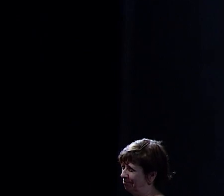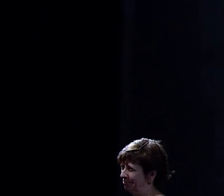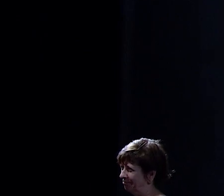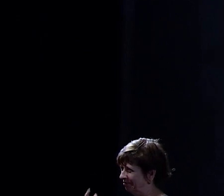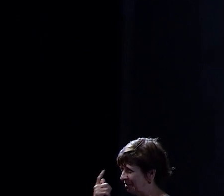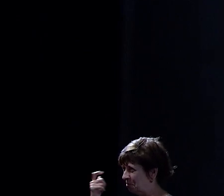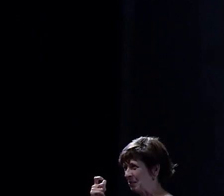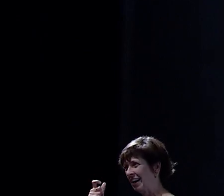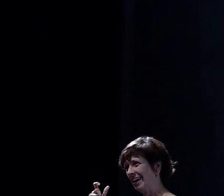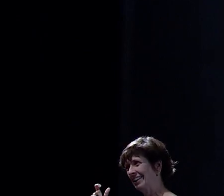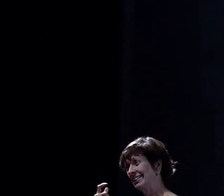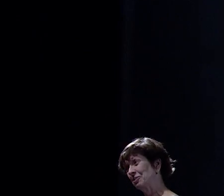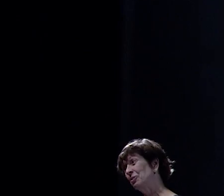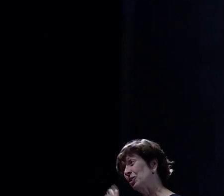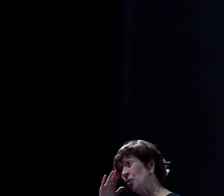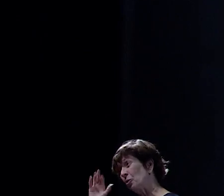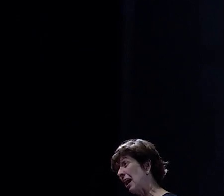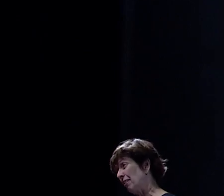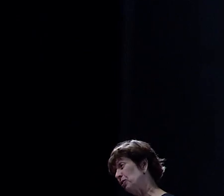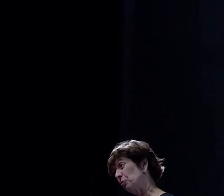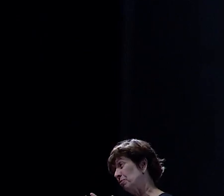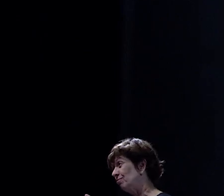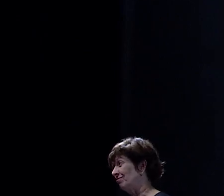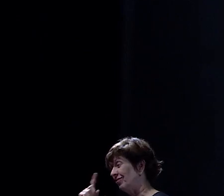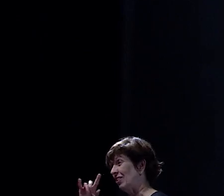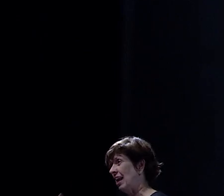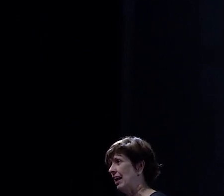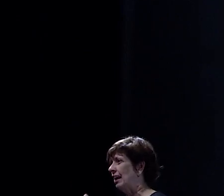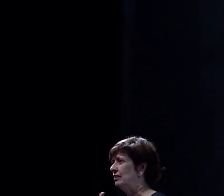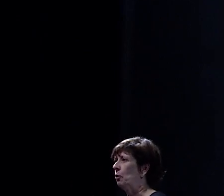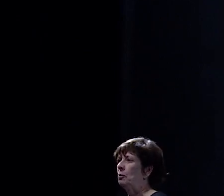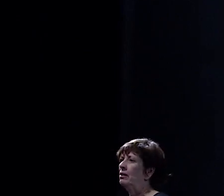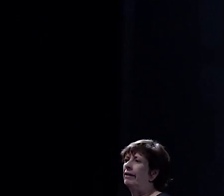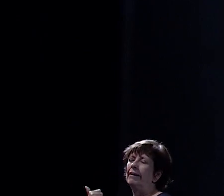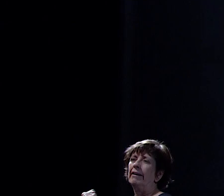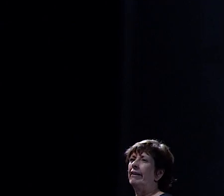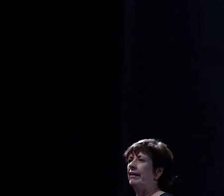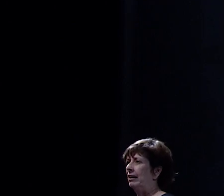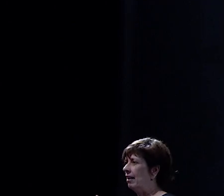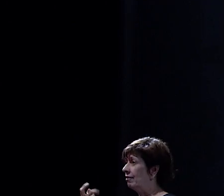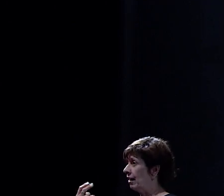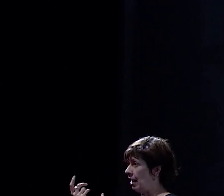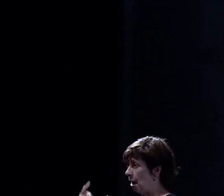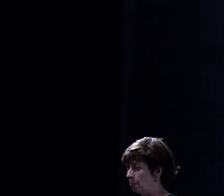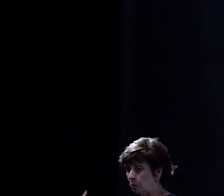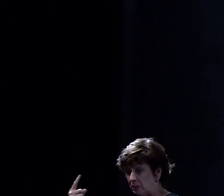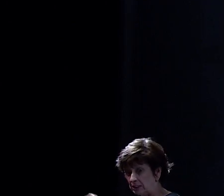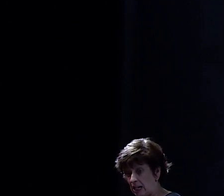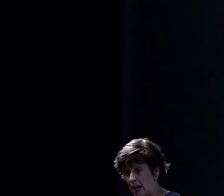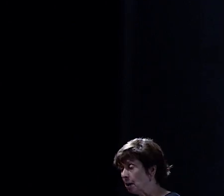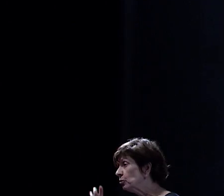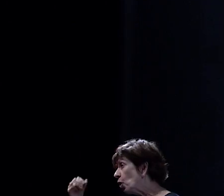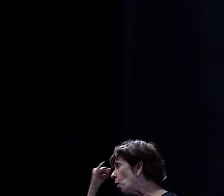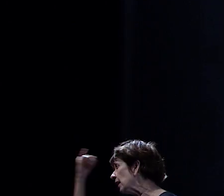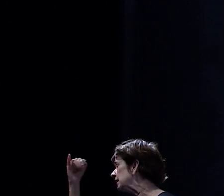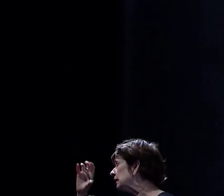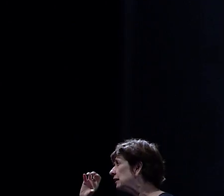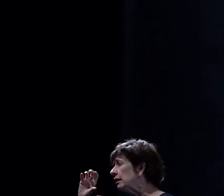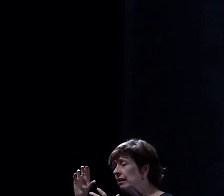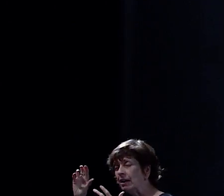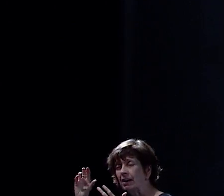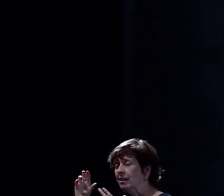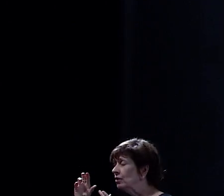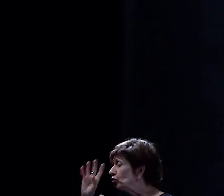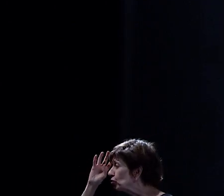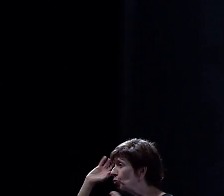an upcharge. And we didn't want to do it for years. And finally, somebody said, hey, we're having a big brainstorming meeting. No idea is too crazy. And I was